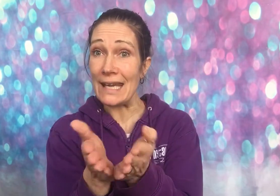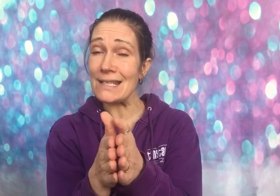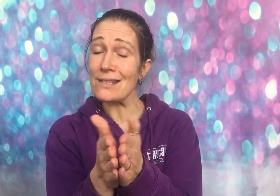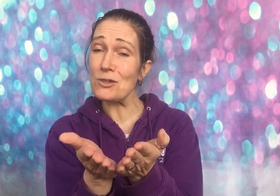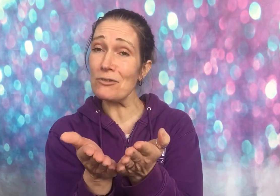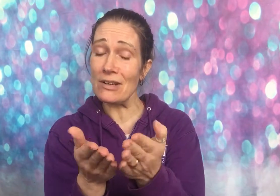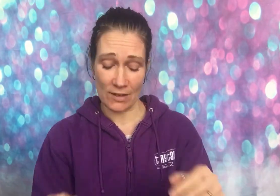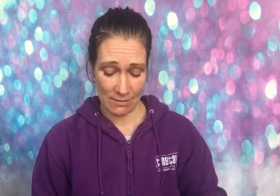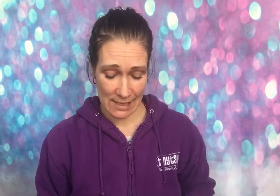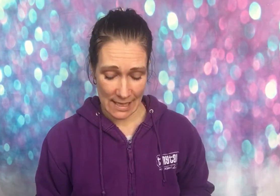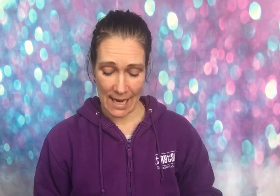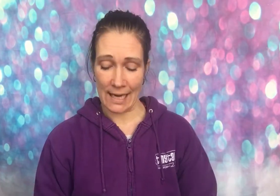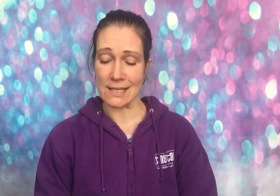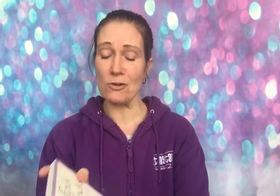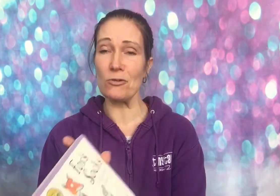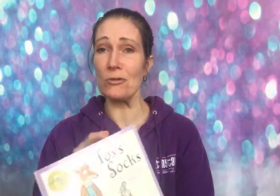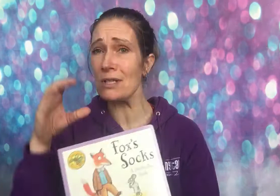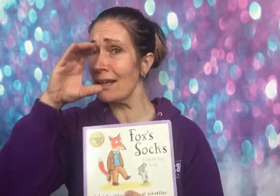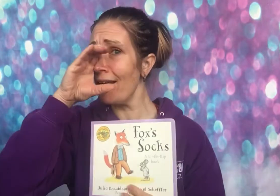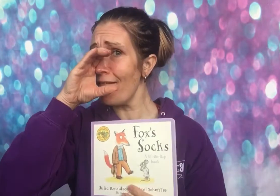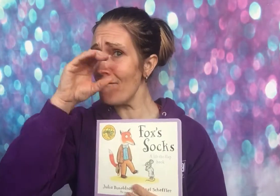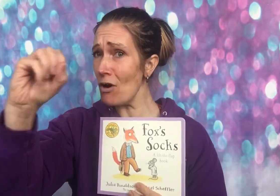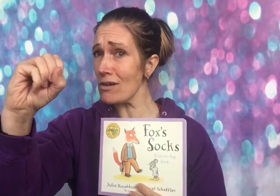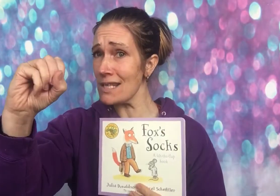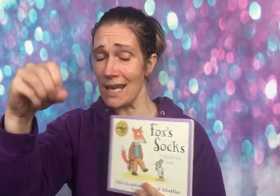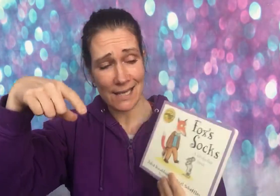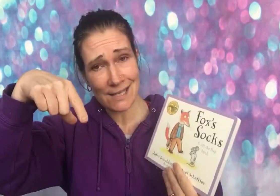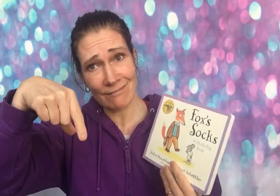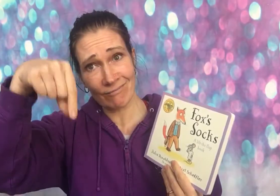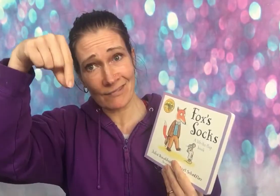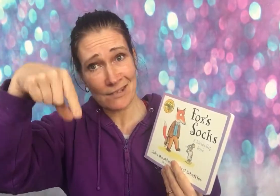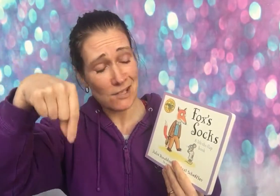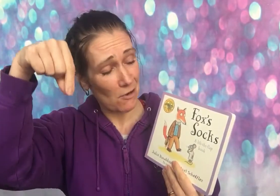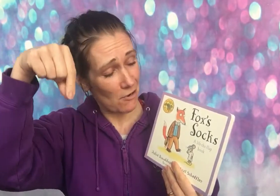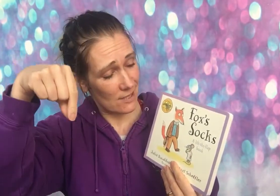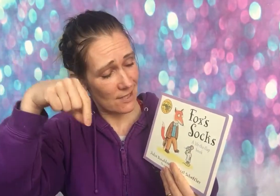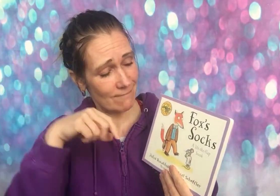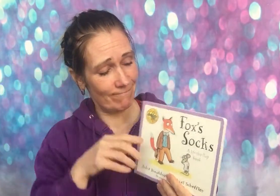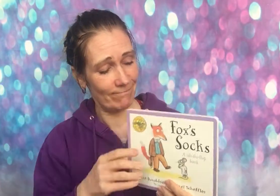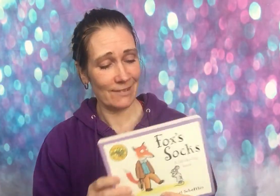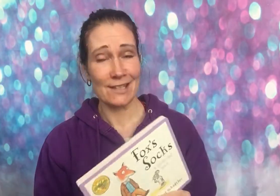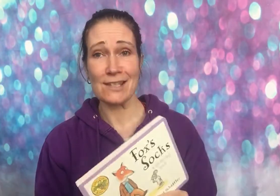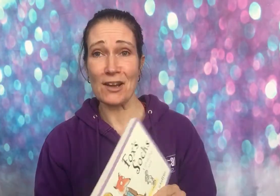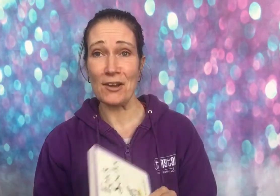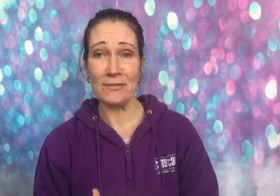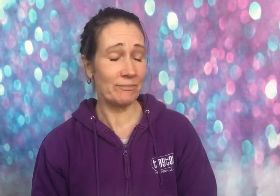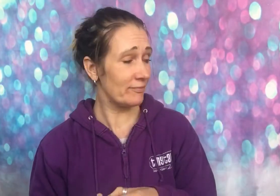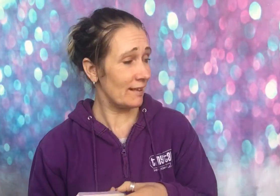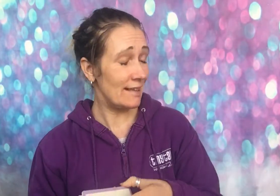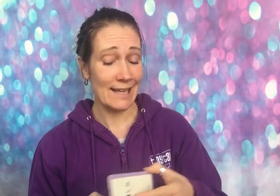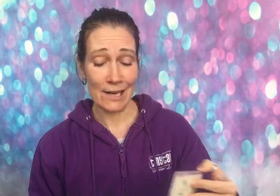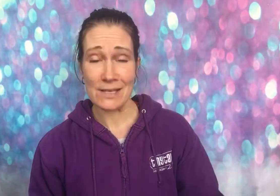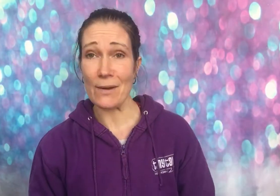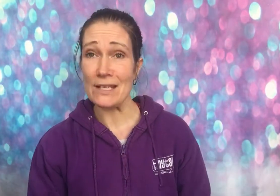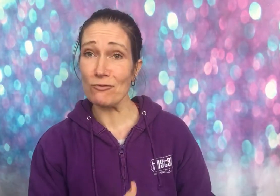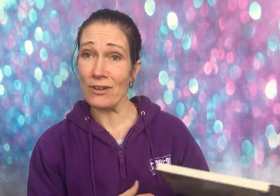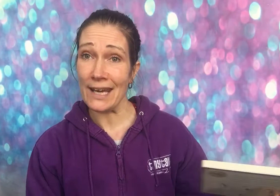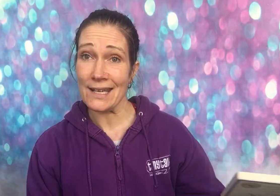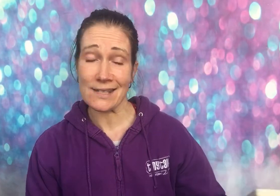a story for you today. It's called Foxes Socks. So Lilou is going to read the